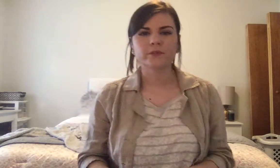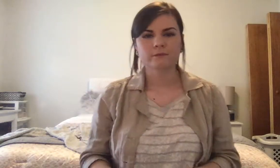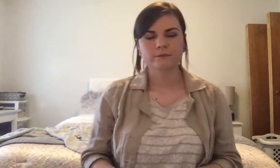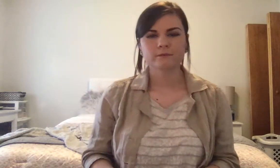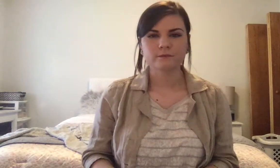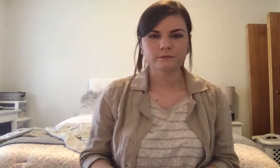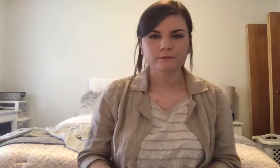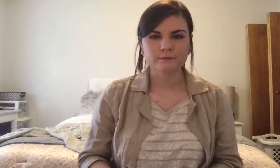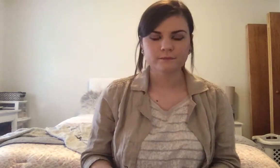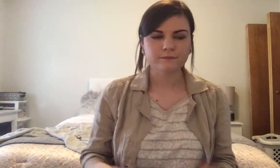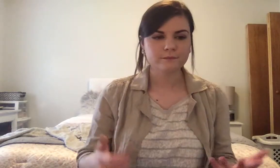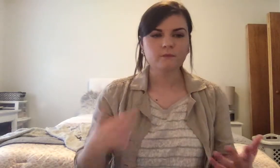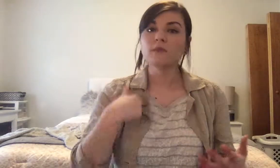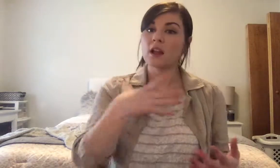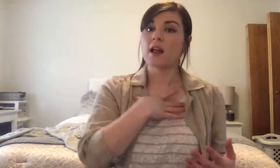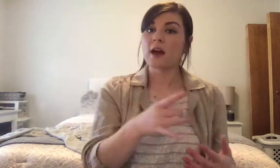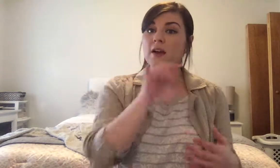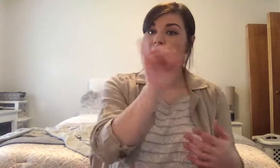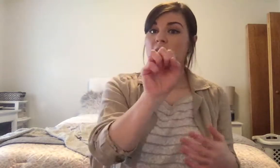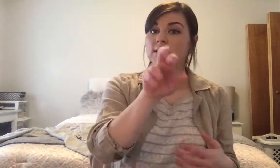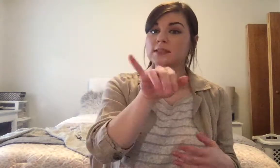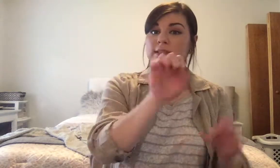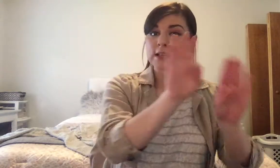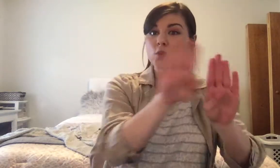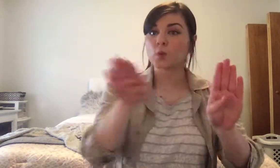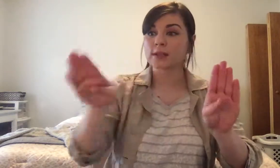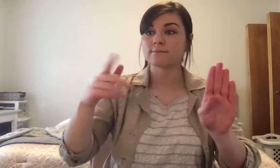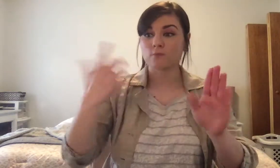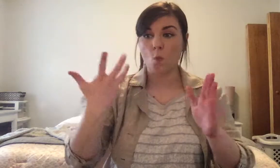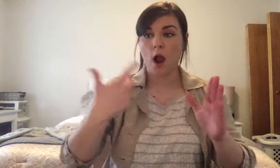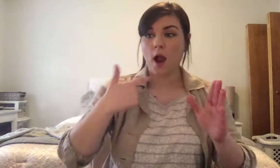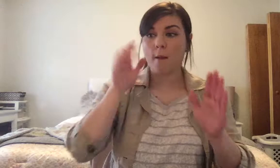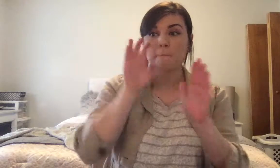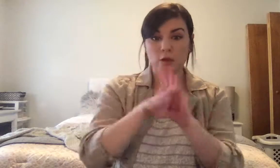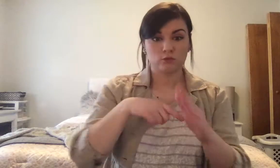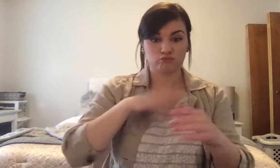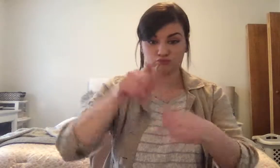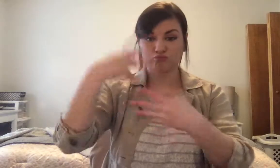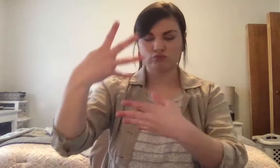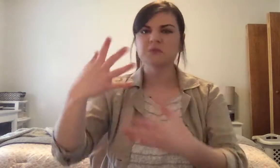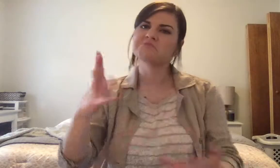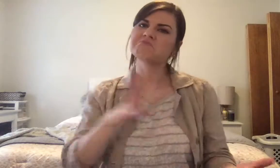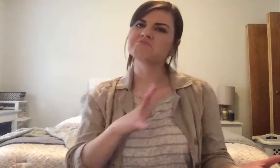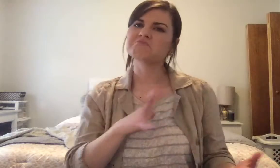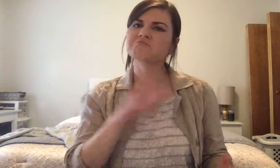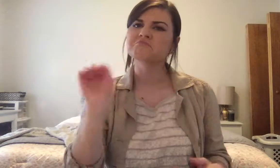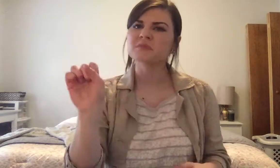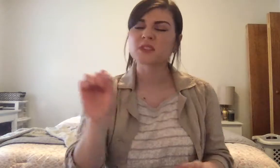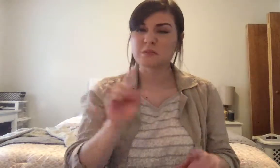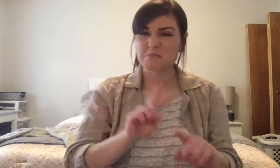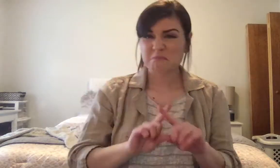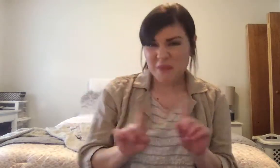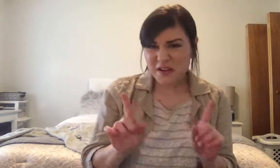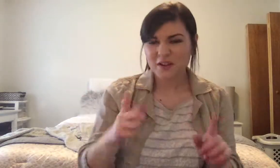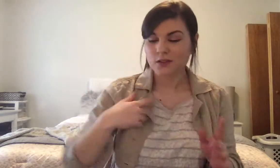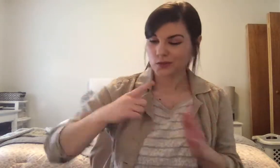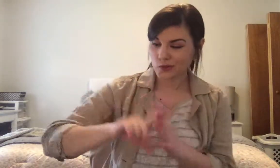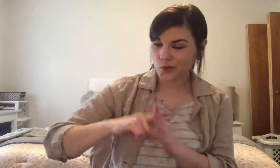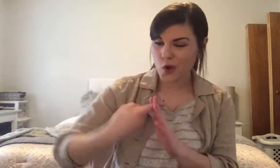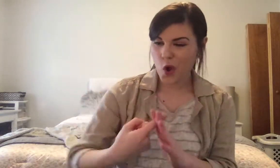that series. I liked the photographs that I came up with, but really during that time when I was first starting out, overall, I didn't